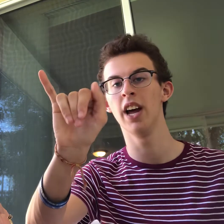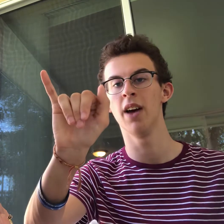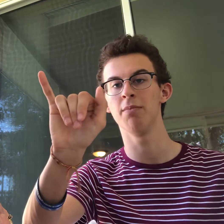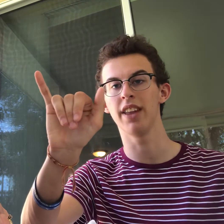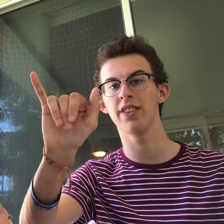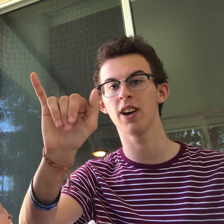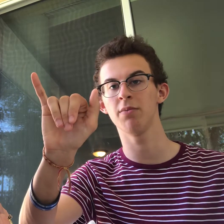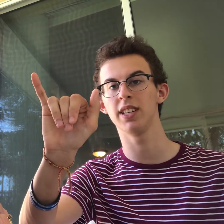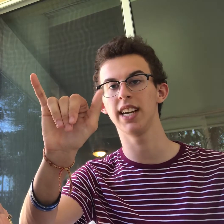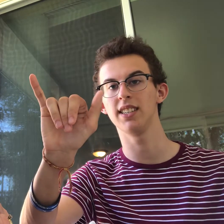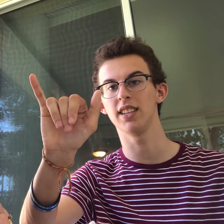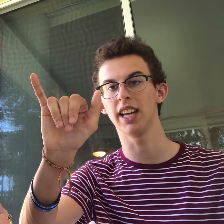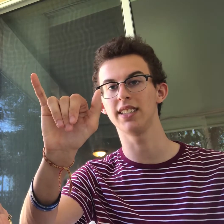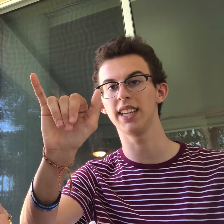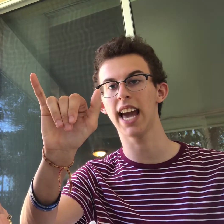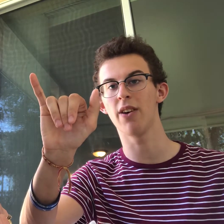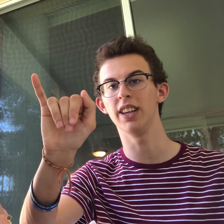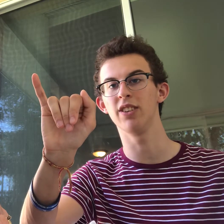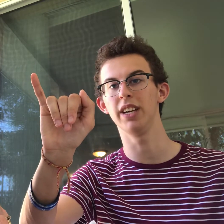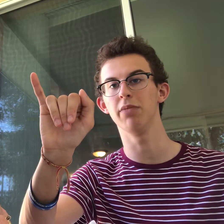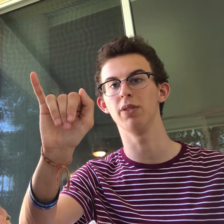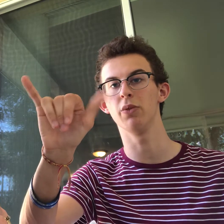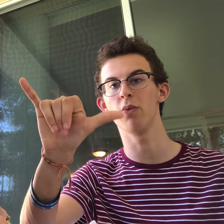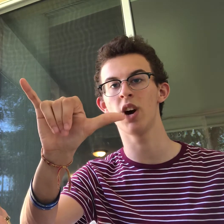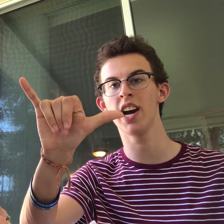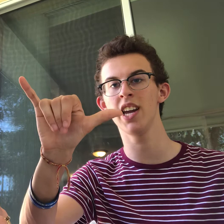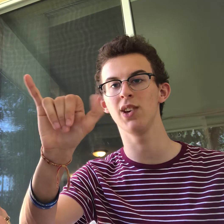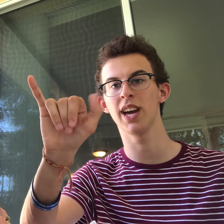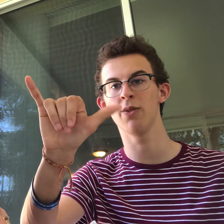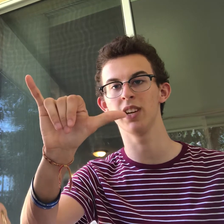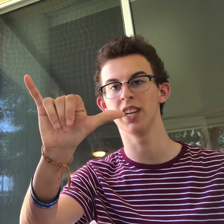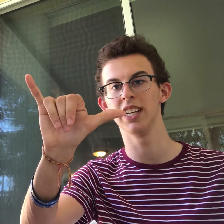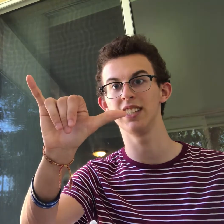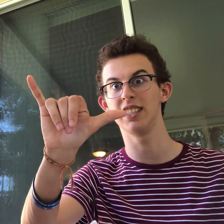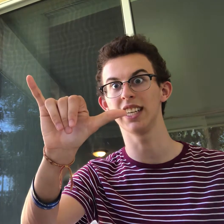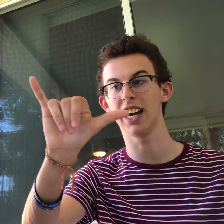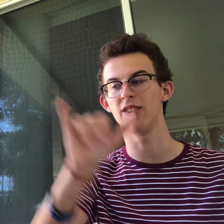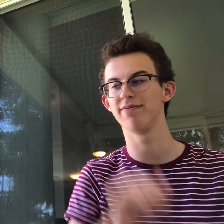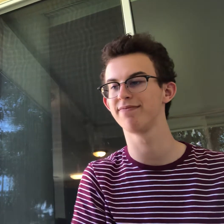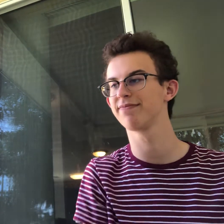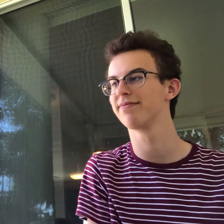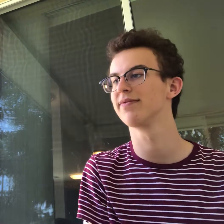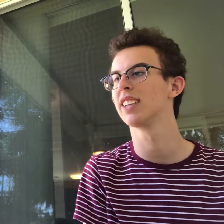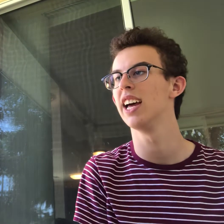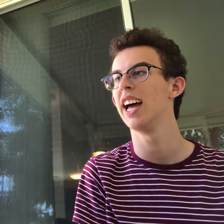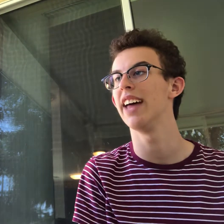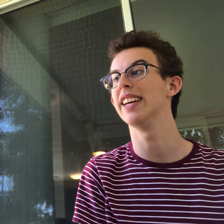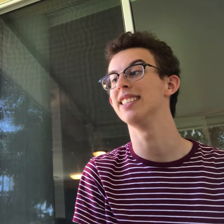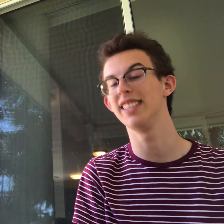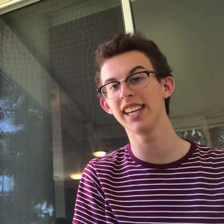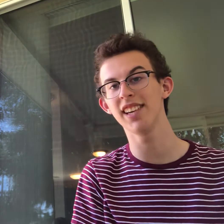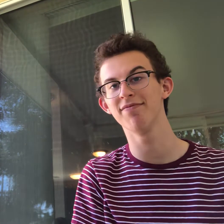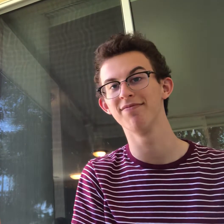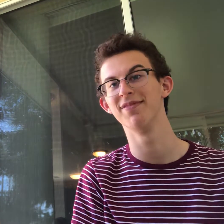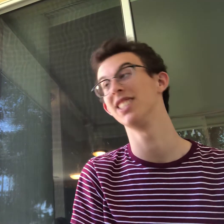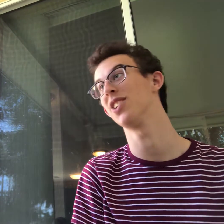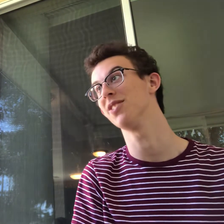my thumb tends to like stick out a little bit, but with Y, you kind of want All to the way stick it out. out. All right, and And then last. Z is also really